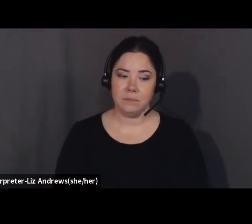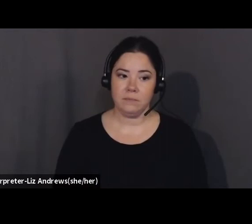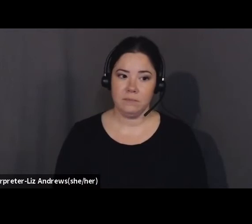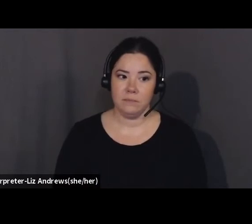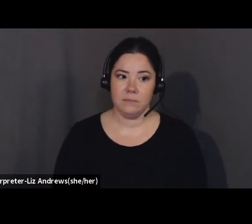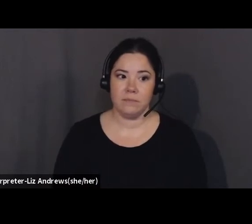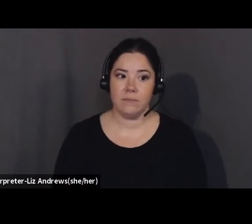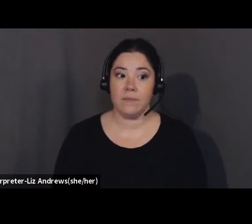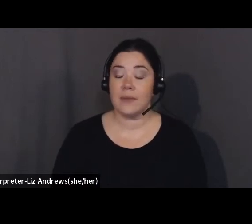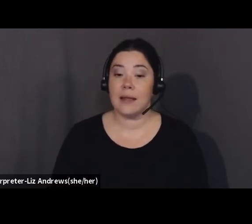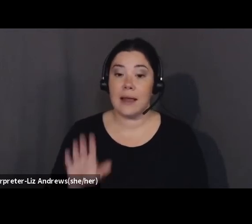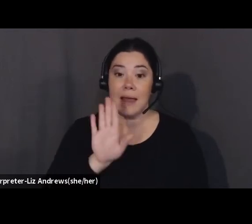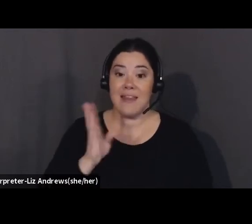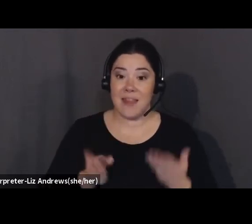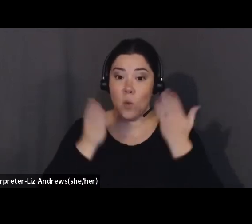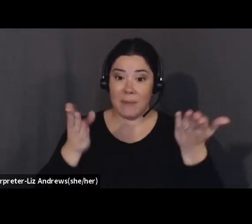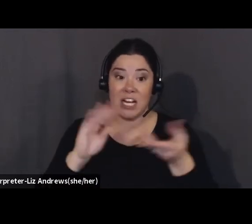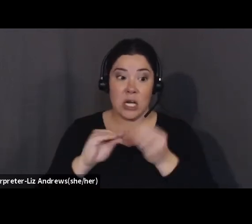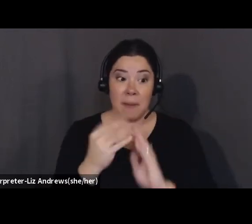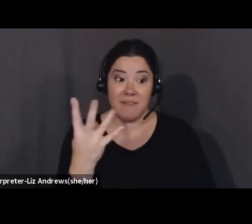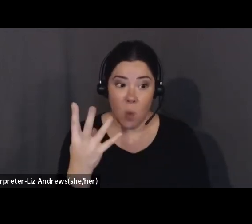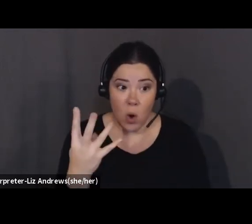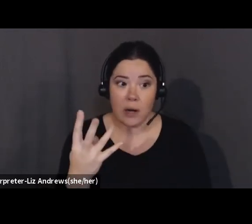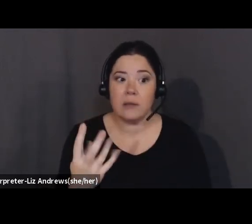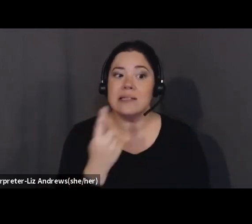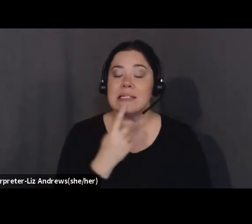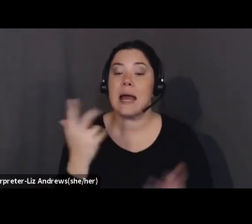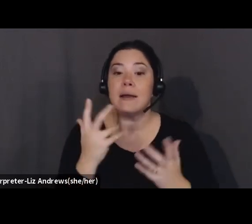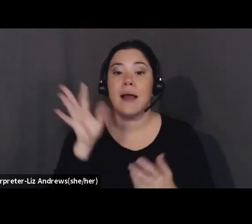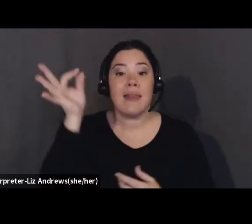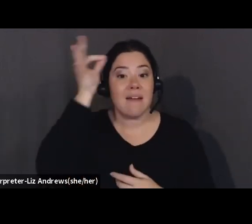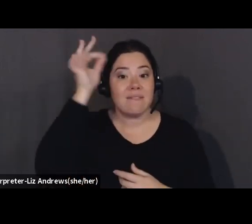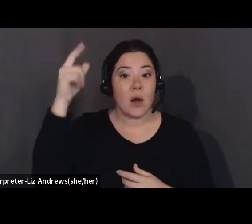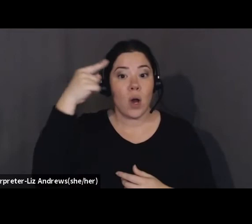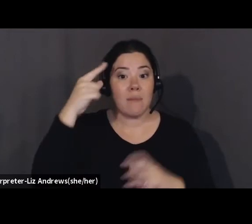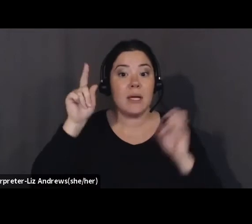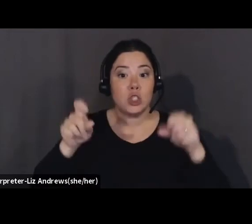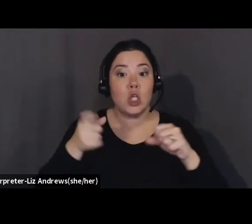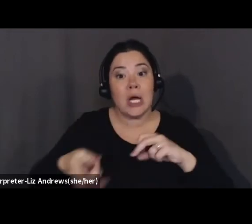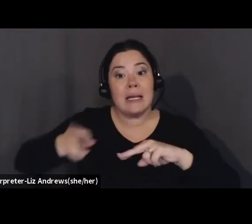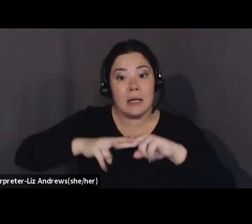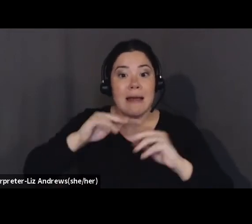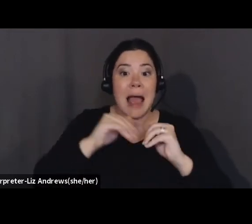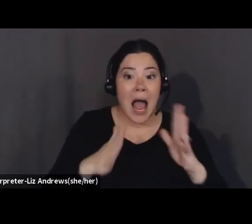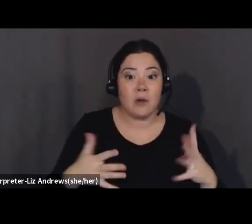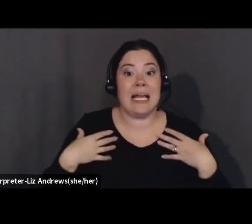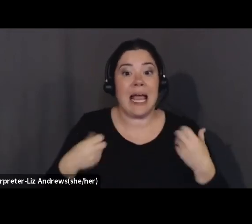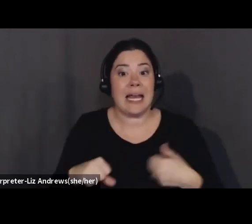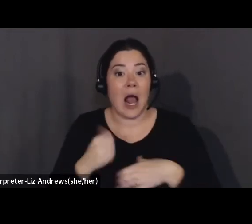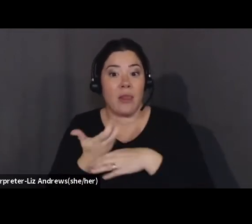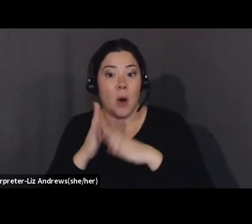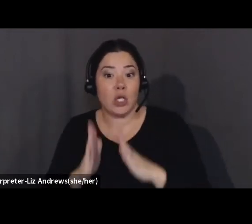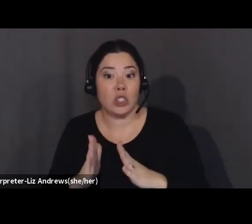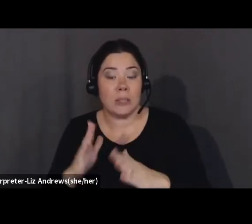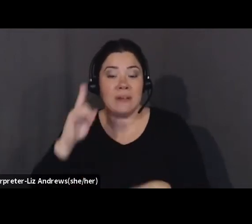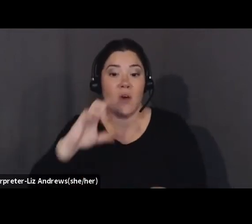Their recommendation number 4 basically said that the federal government should expand housing and health partnerships for the elderly and disabled,